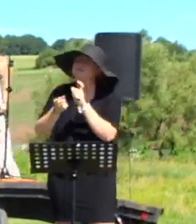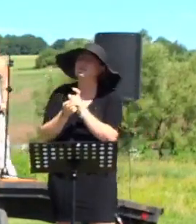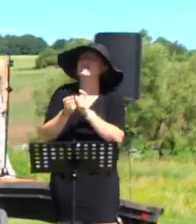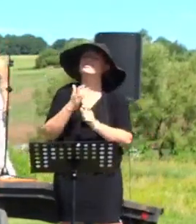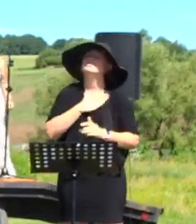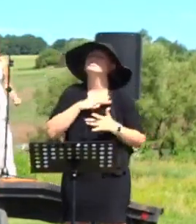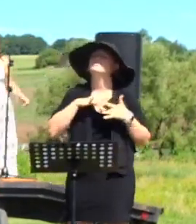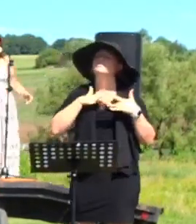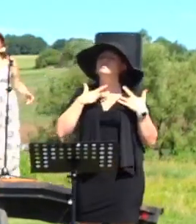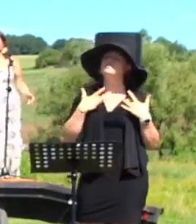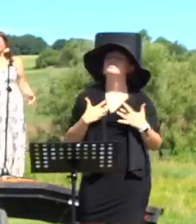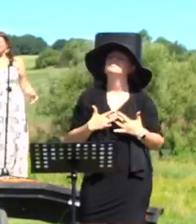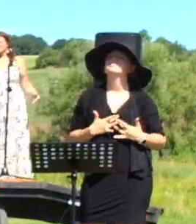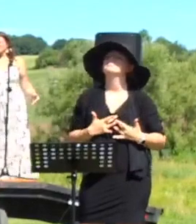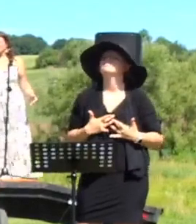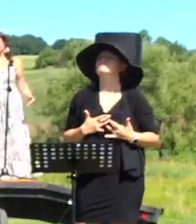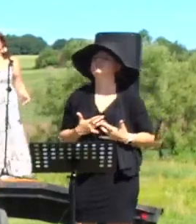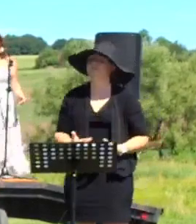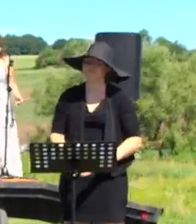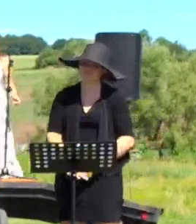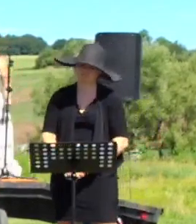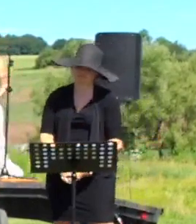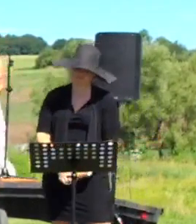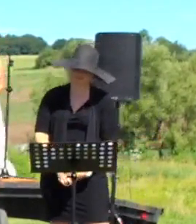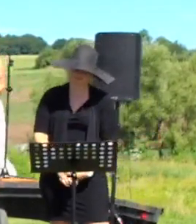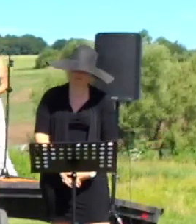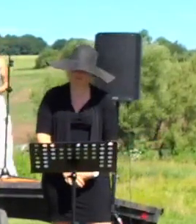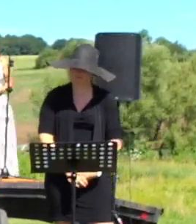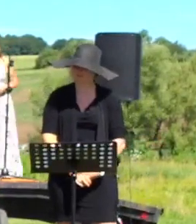are. Will you meet me here again?